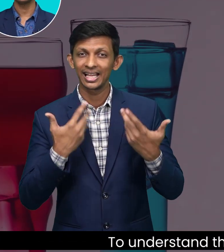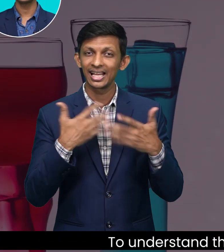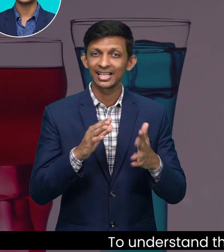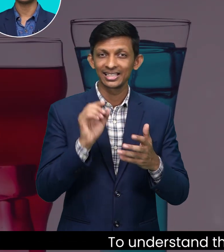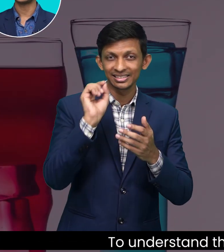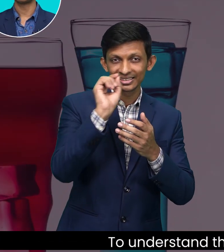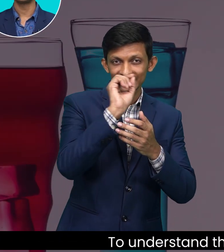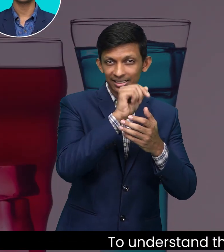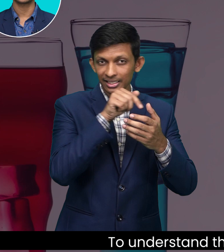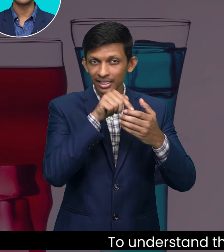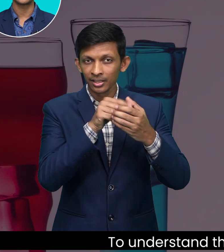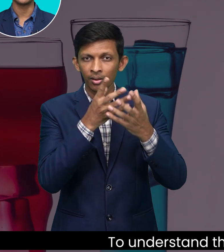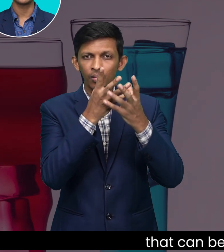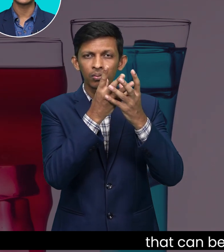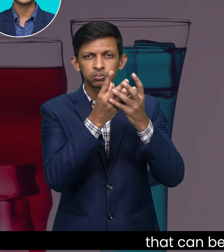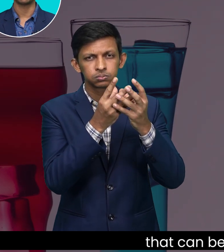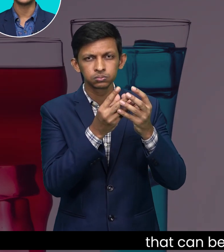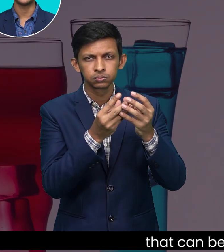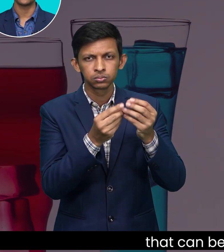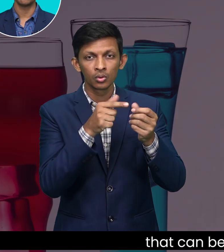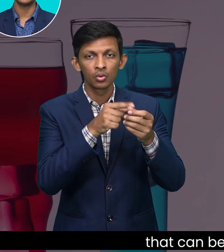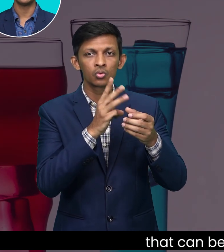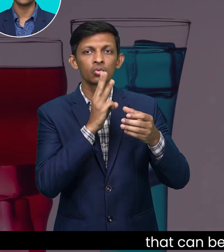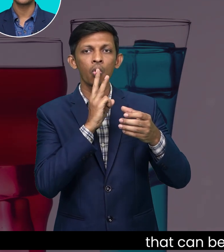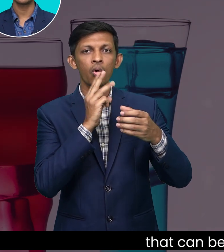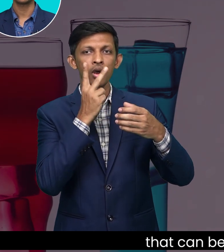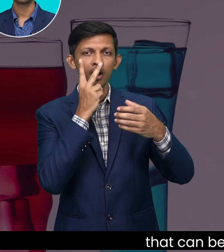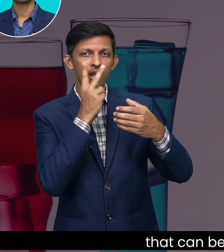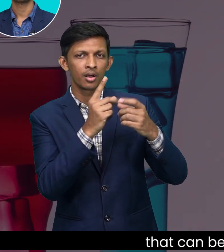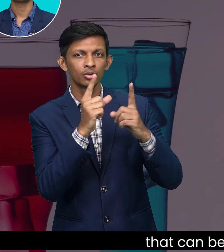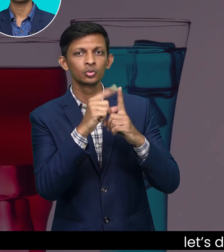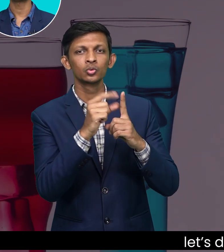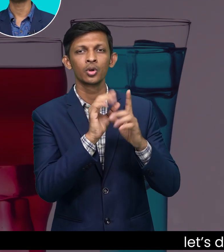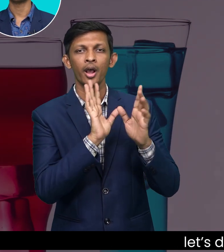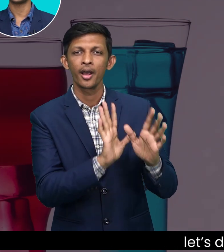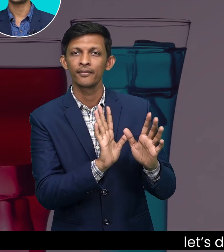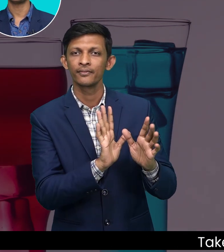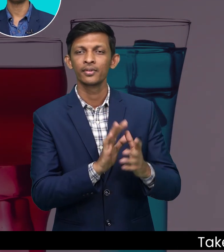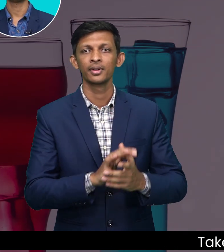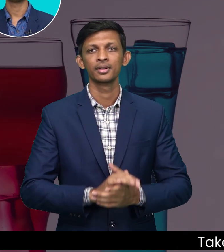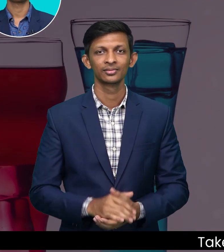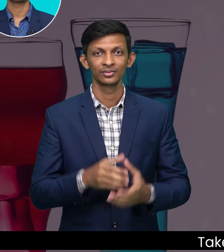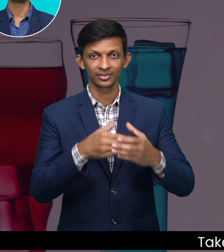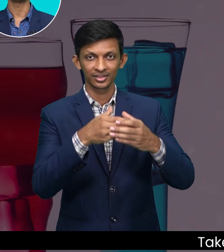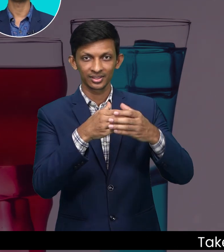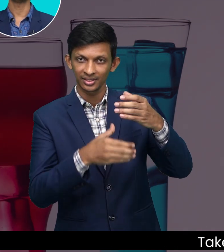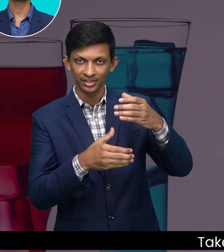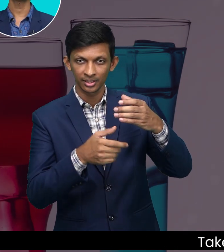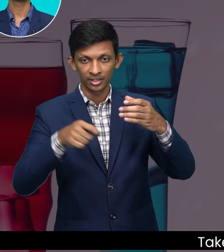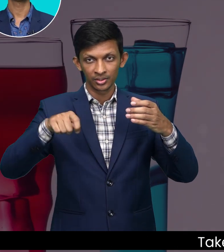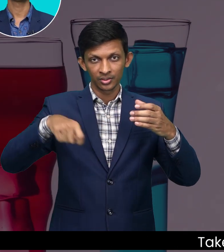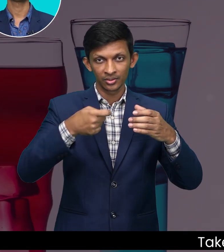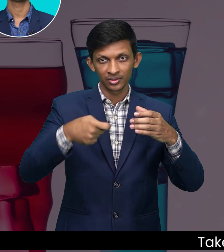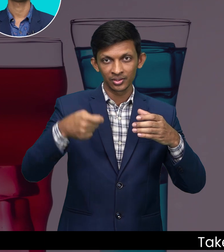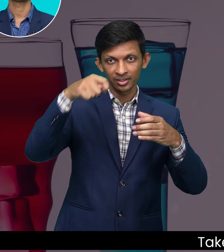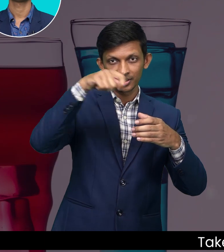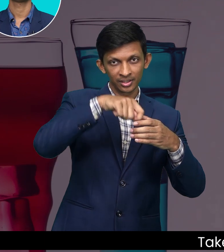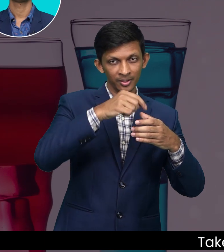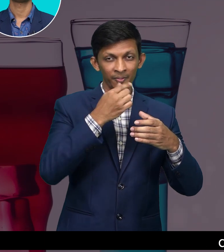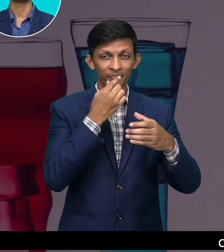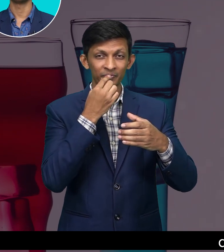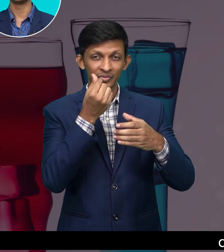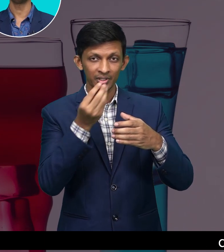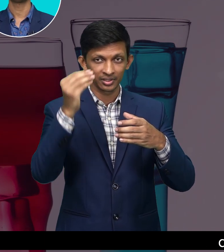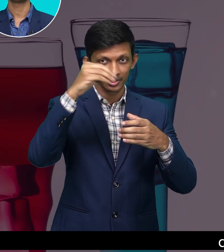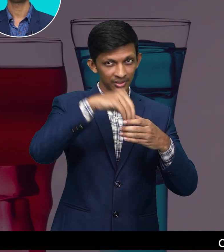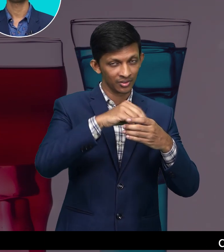To understand the amount of substance that can be dissolved in water, let's do an activity. Take a beaker,